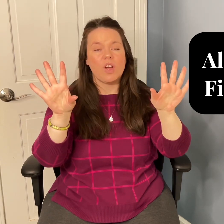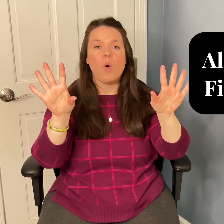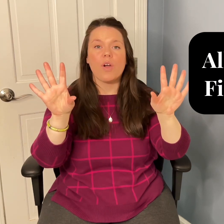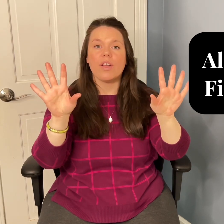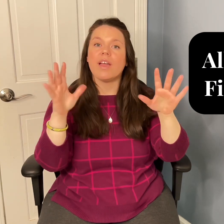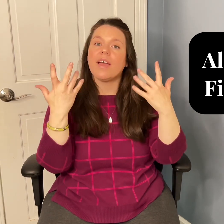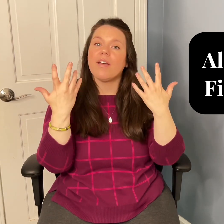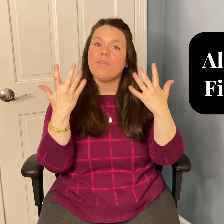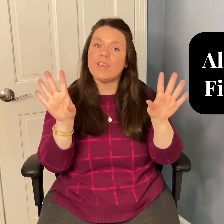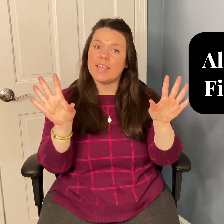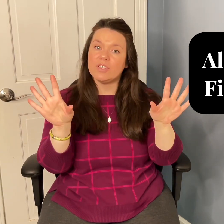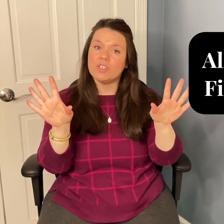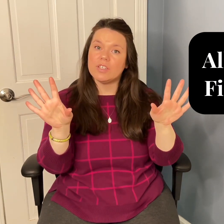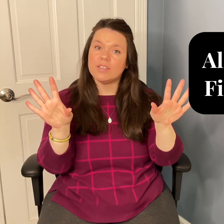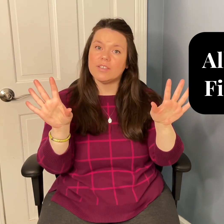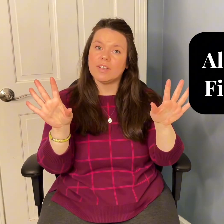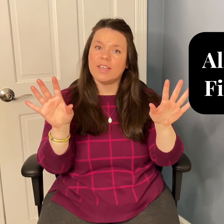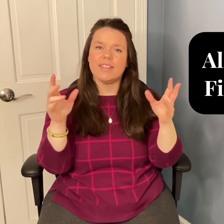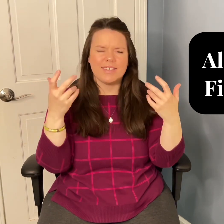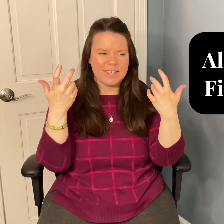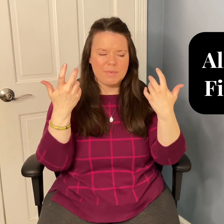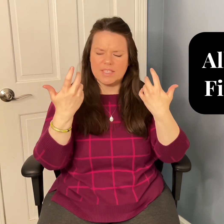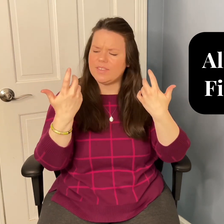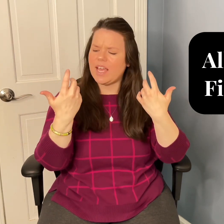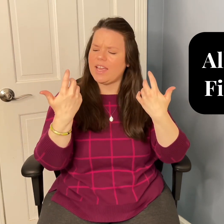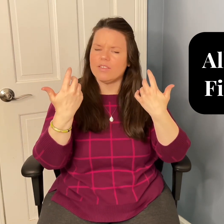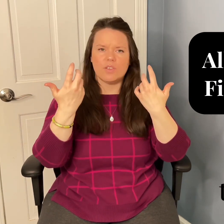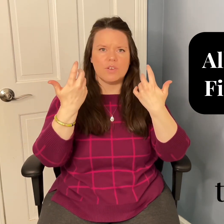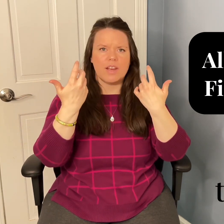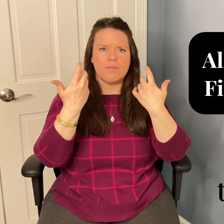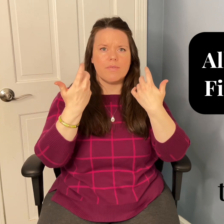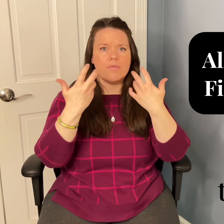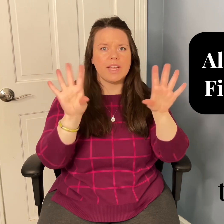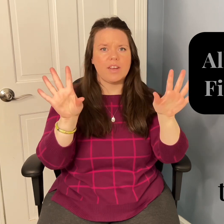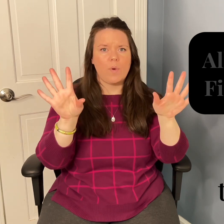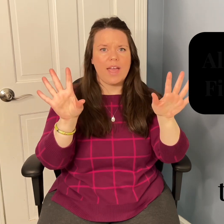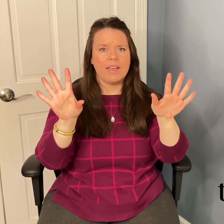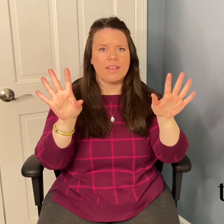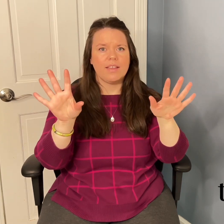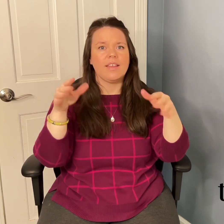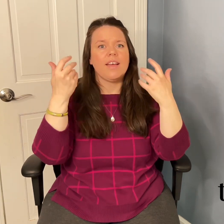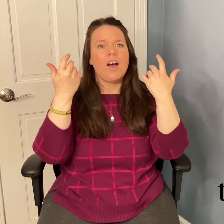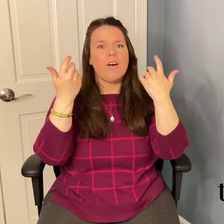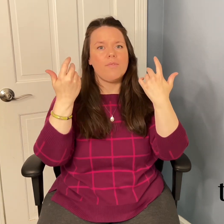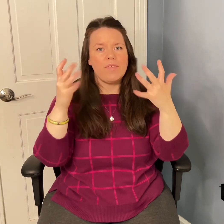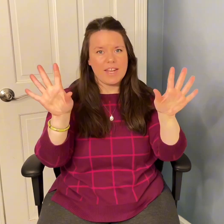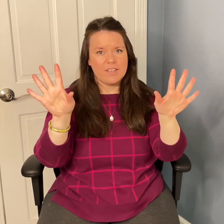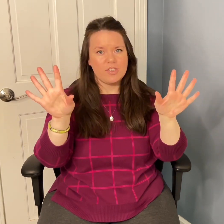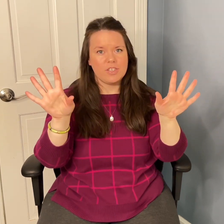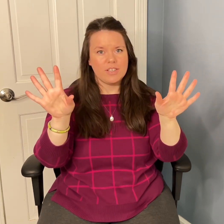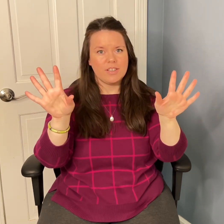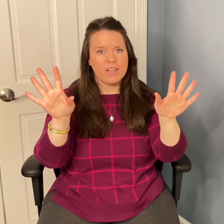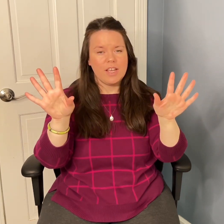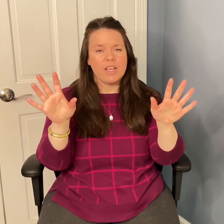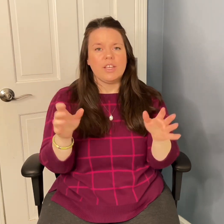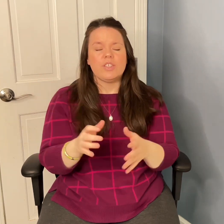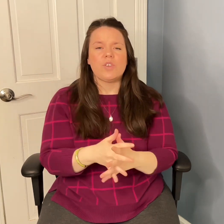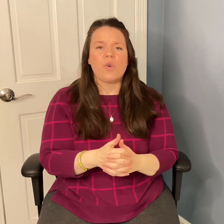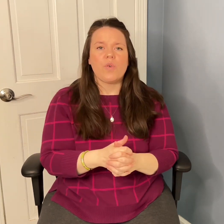or finished. It's a dismissive sign, so you kind of flick it away. Finished. So you